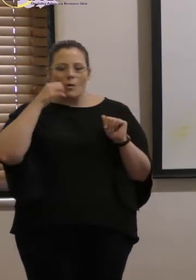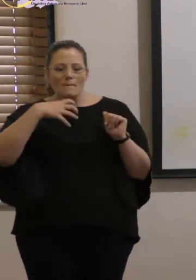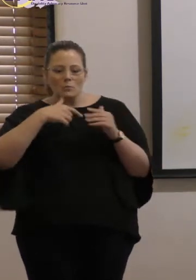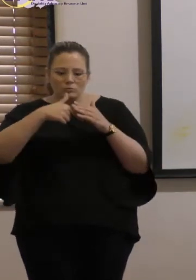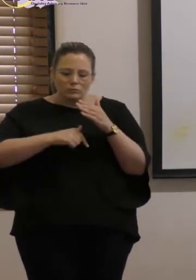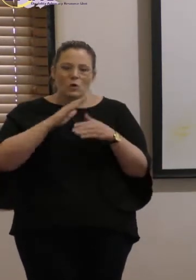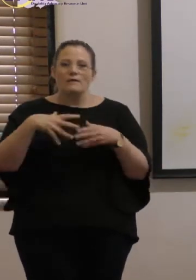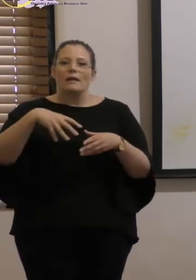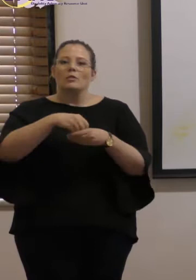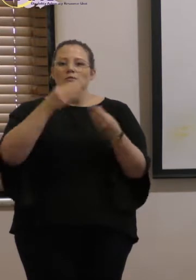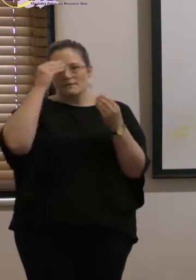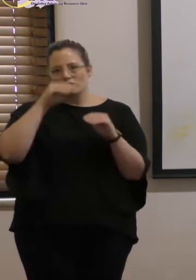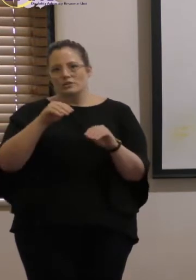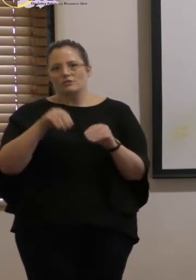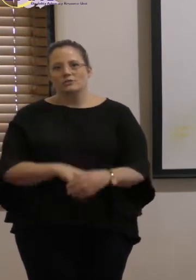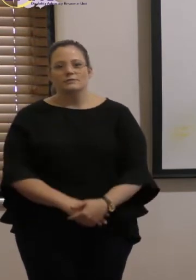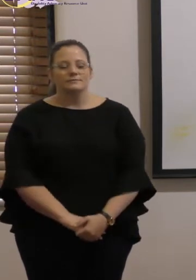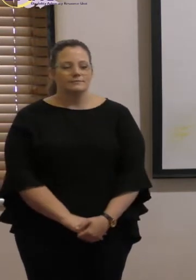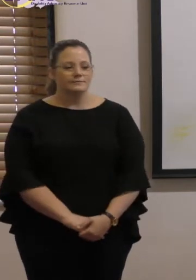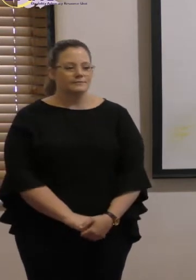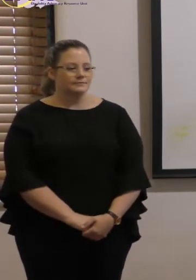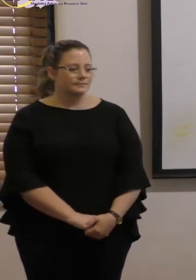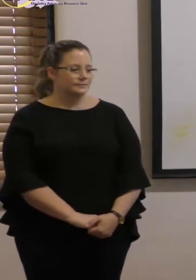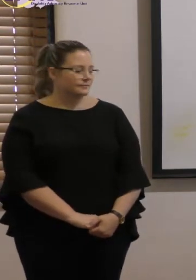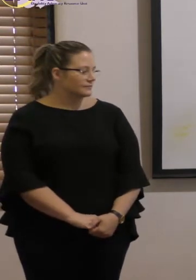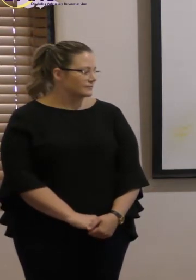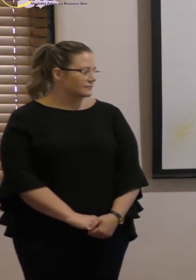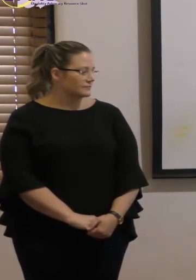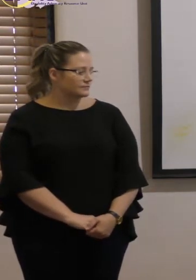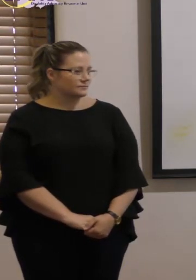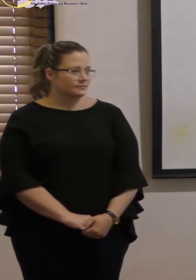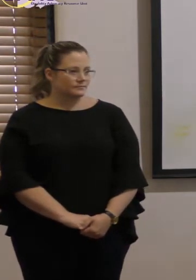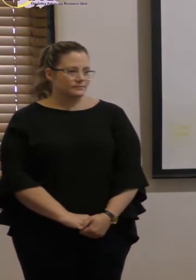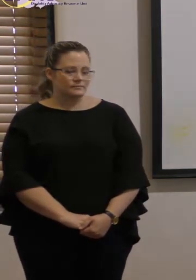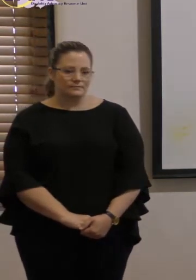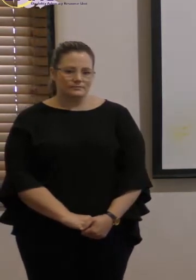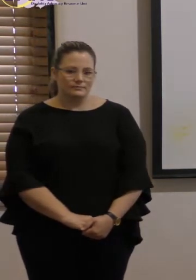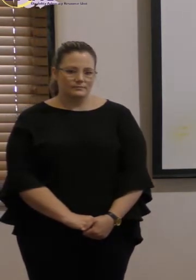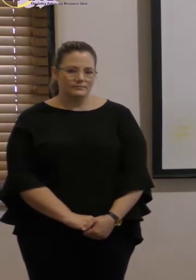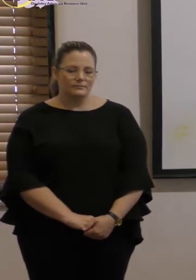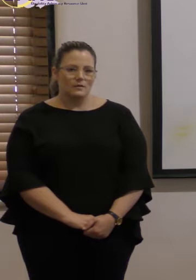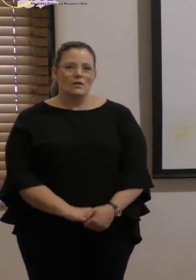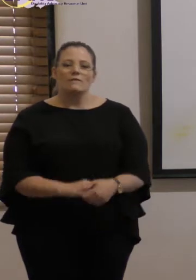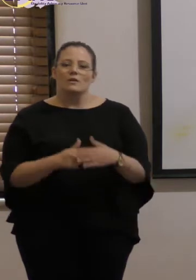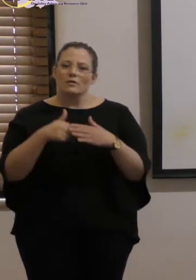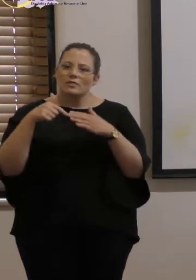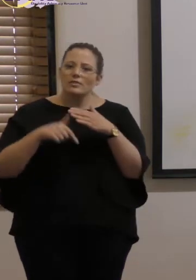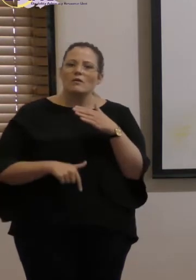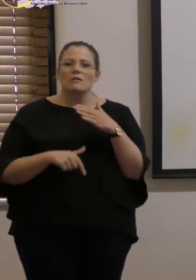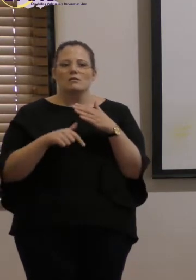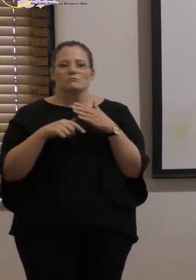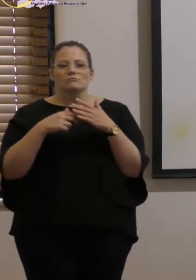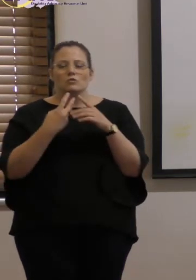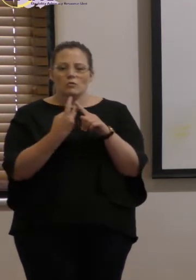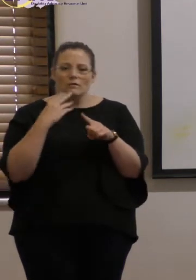education and what it's about. So I did a really thorough literature review of all